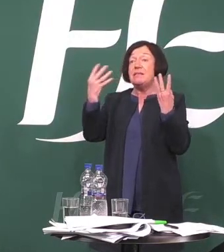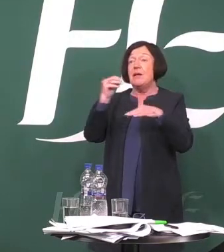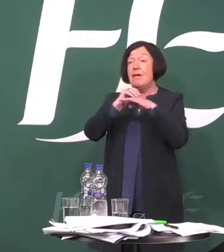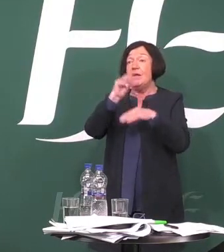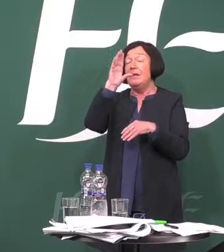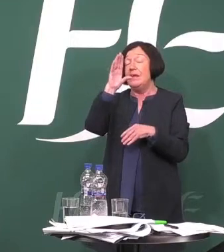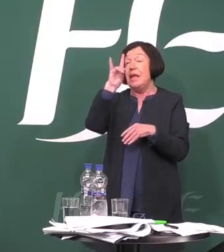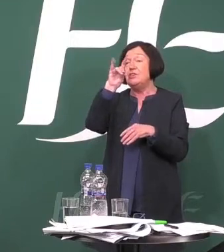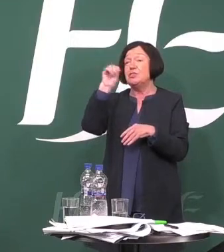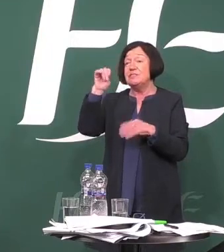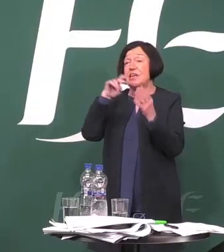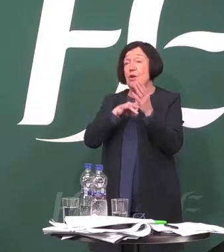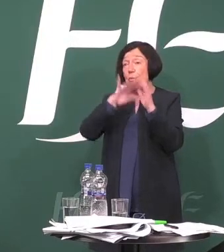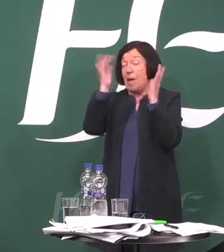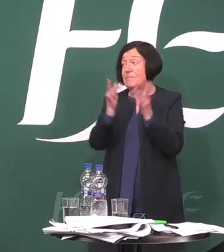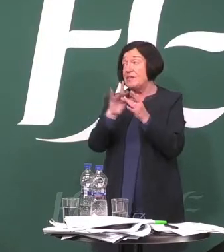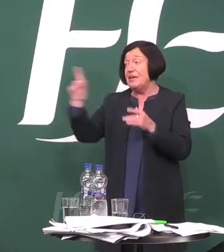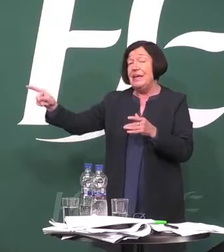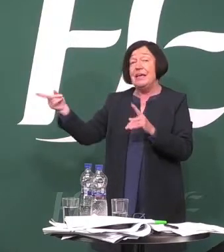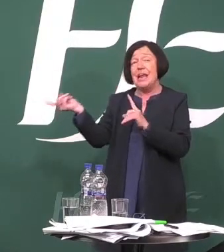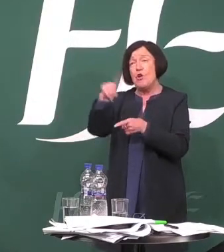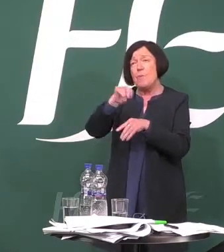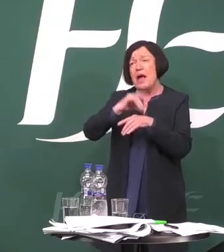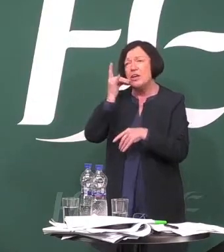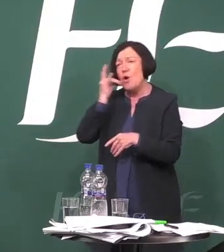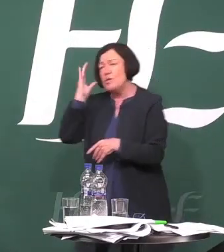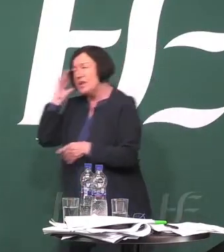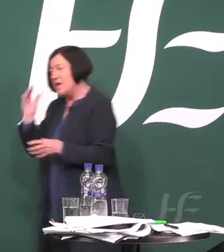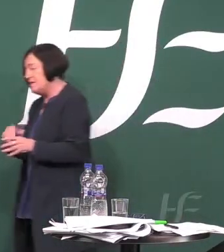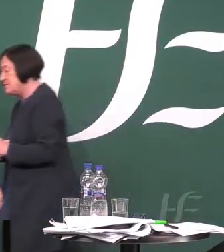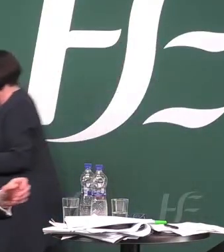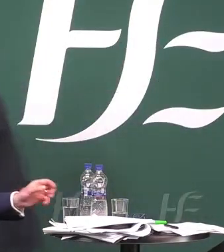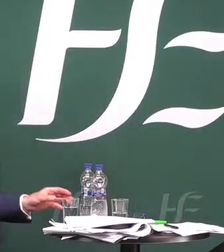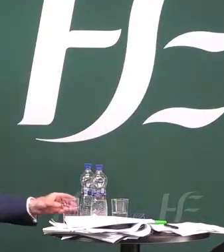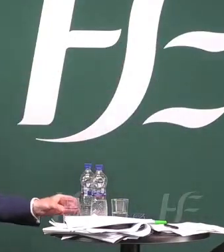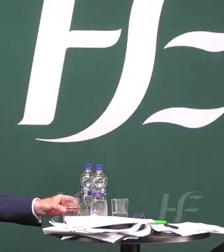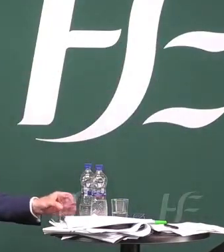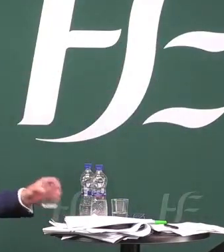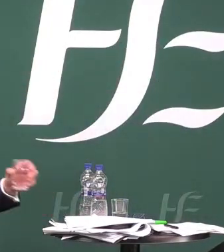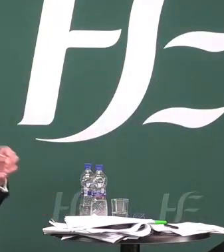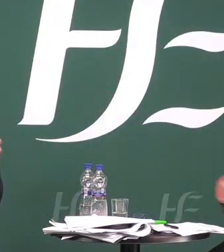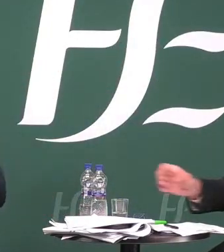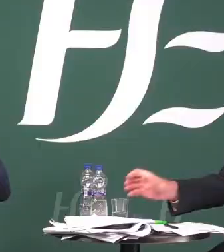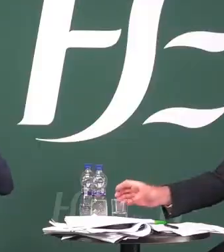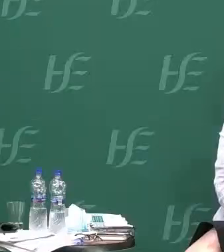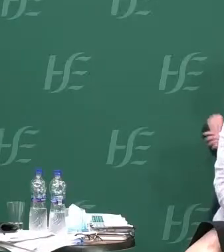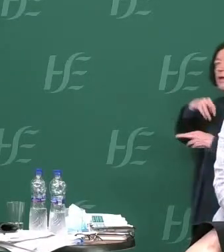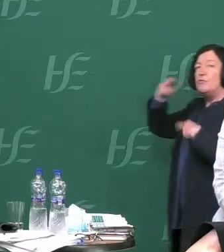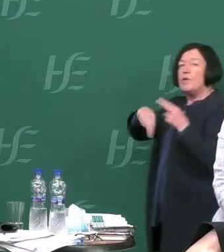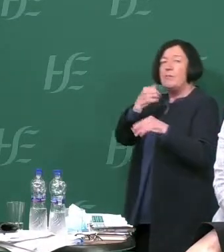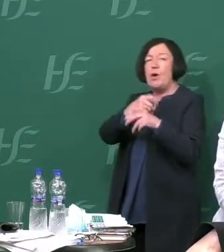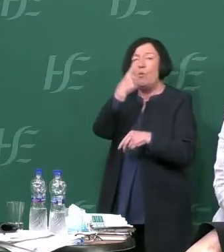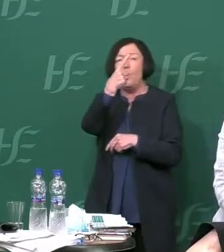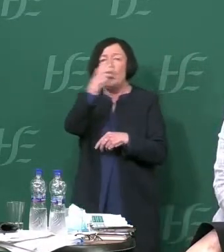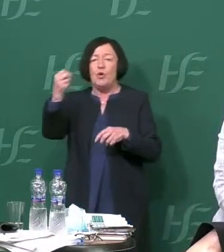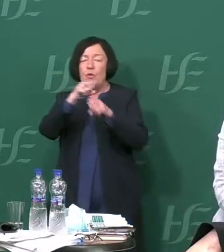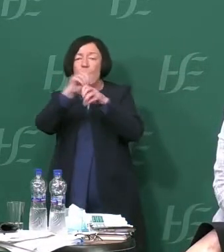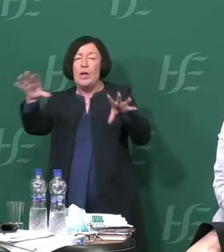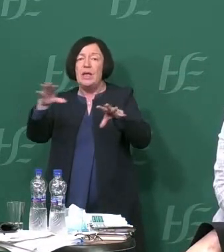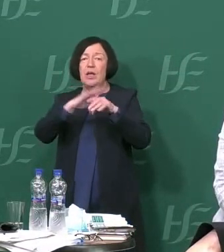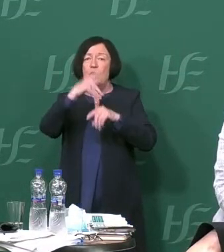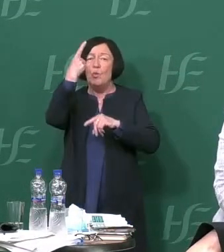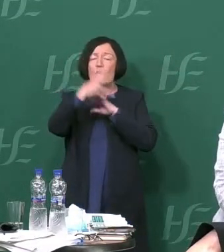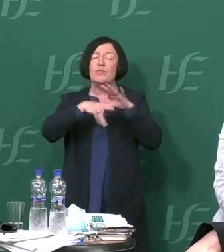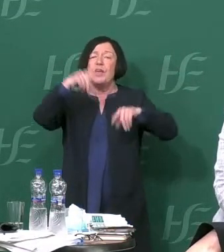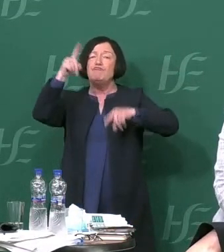Just so you know, Just to give you some actual numbers, if you've around about 100 outbreaks in a week,